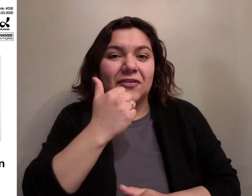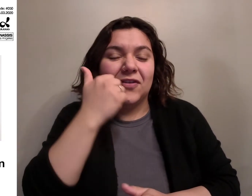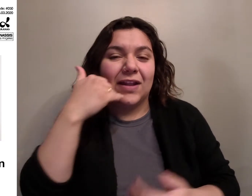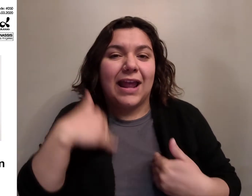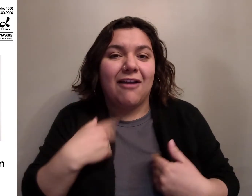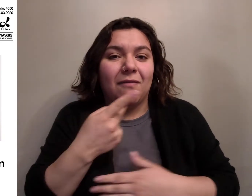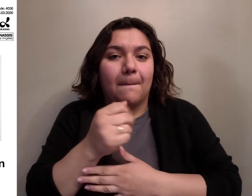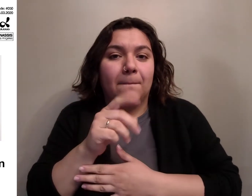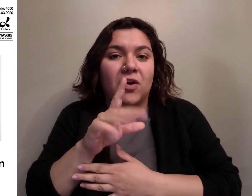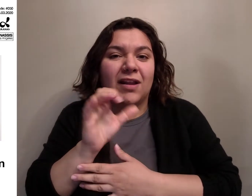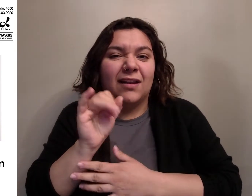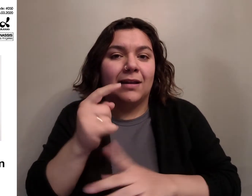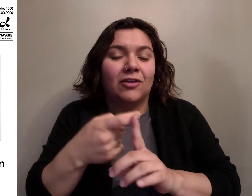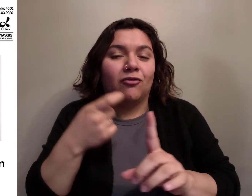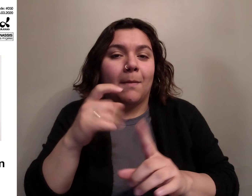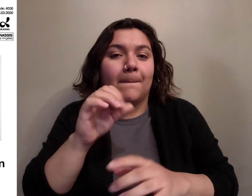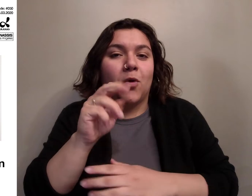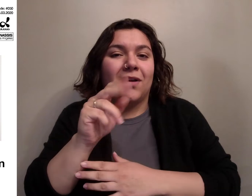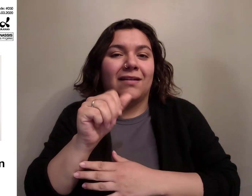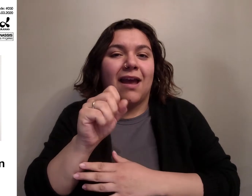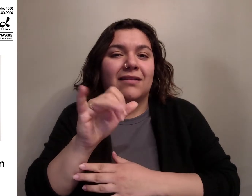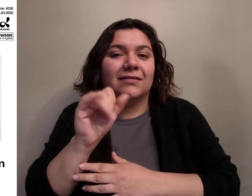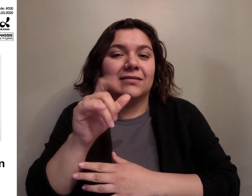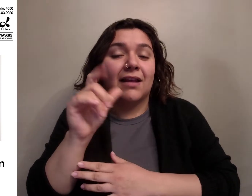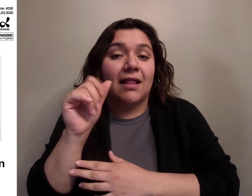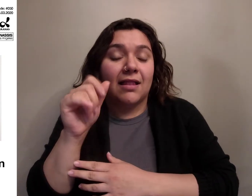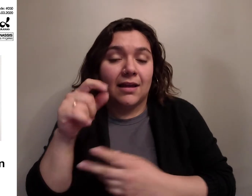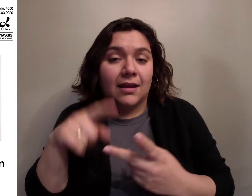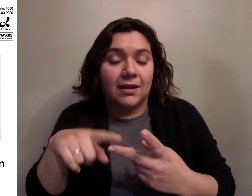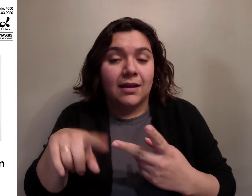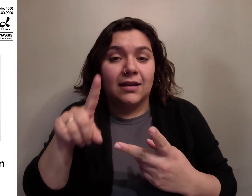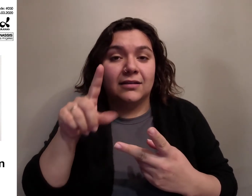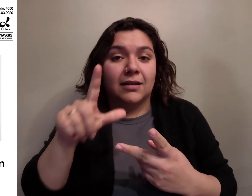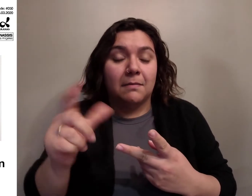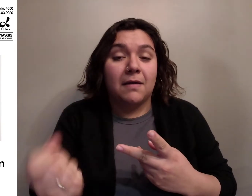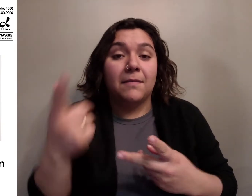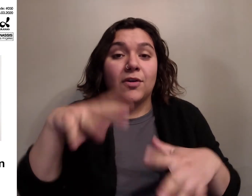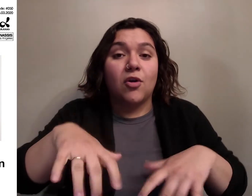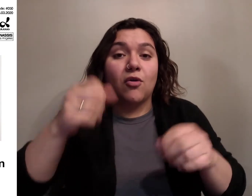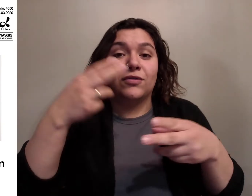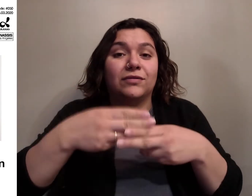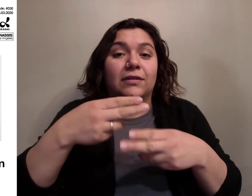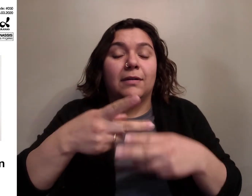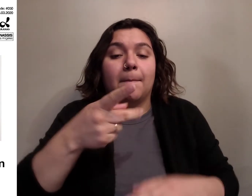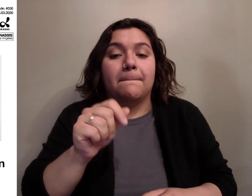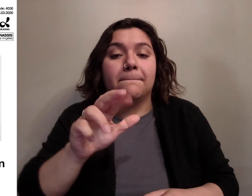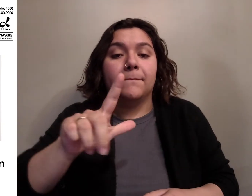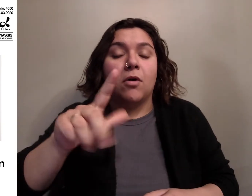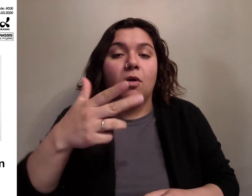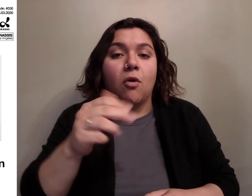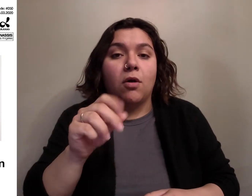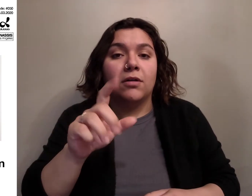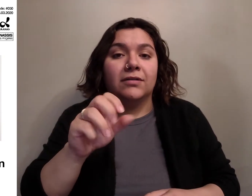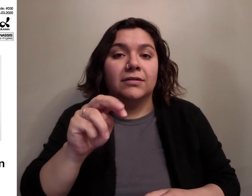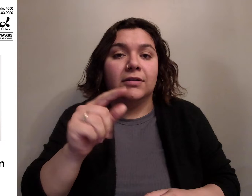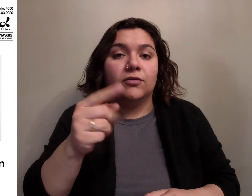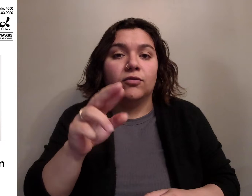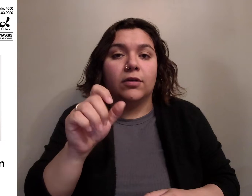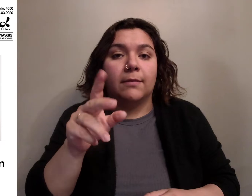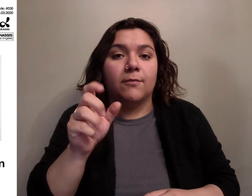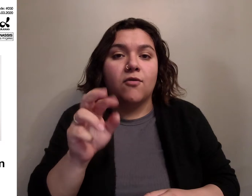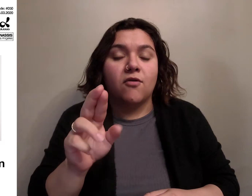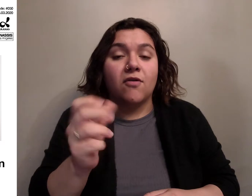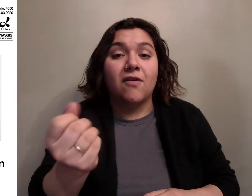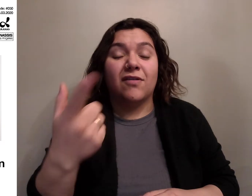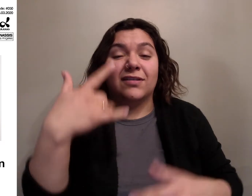Welcome to the Quarantine Tapes, a daily podcast from Onassis, LA and dublab. Hosted by Paul Holdengräber, this series chronicles